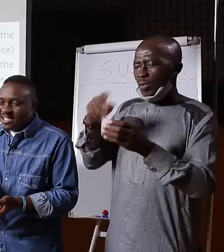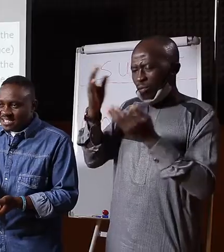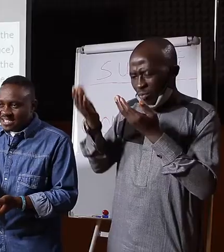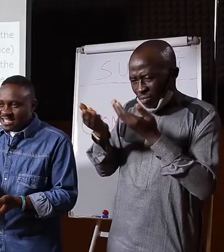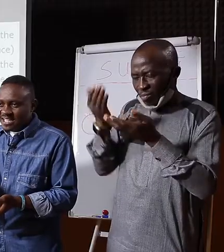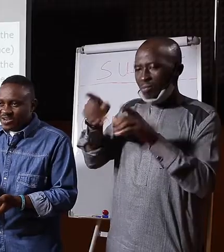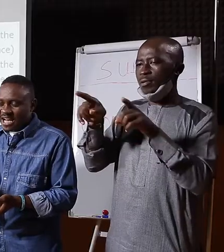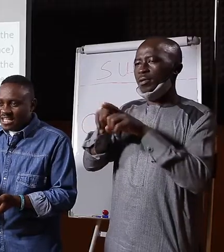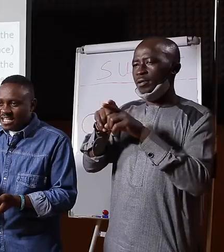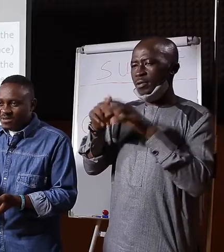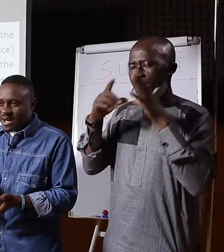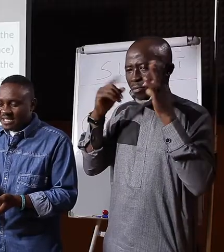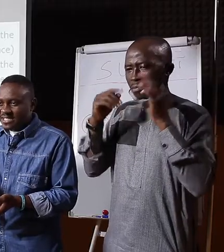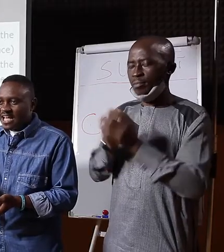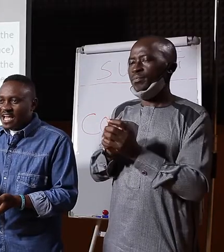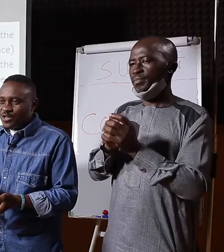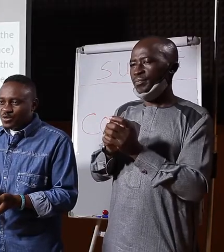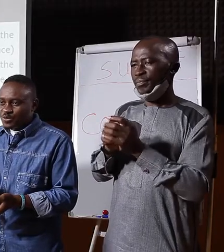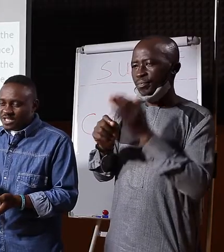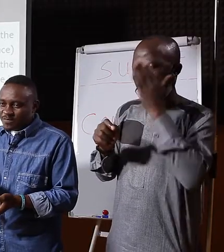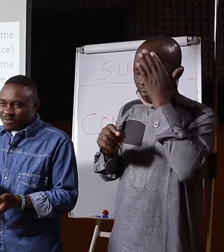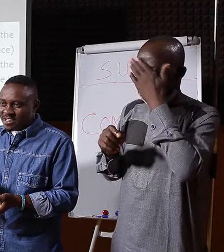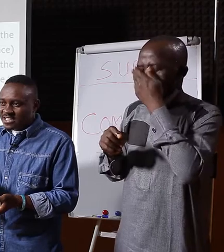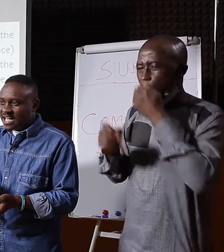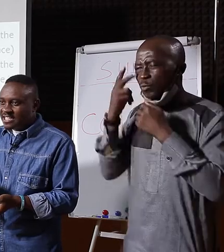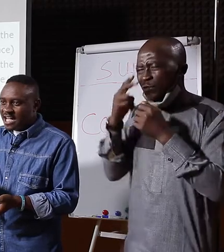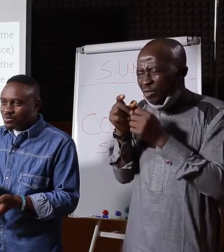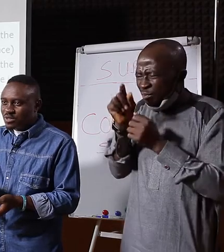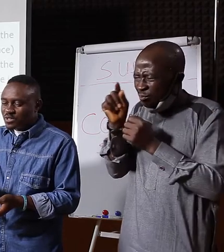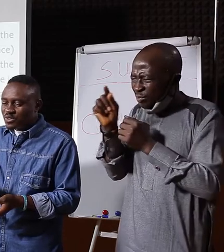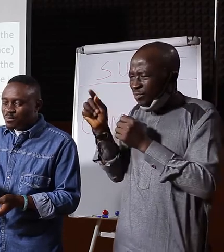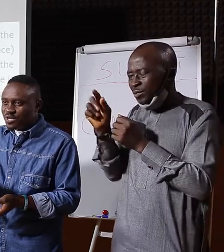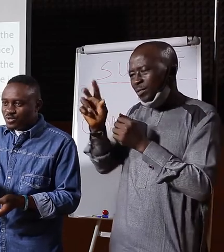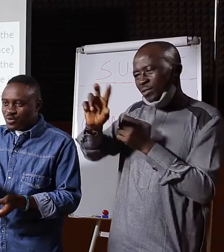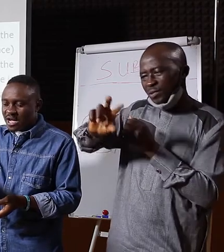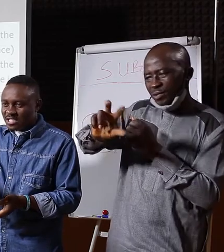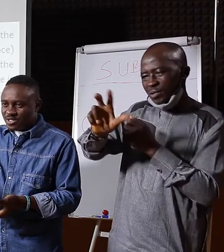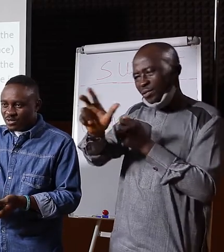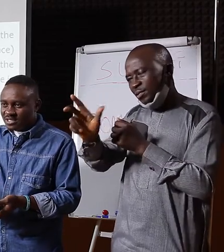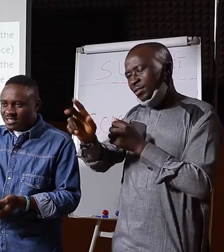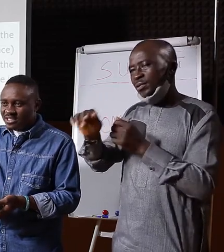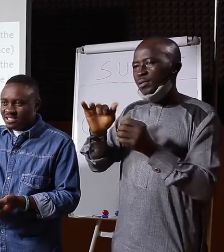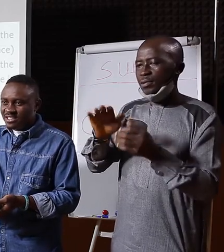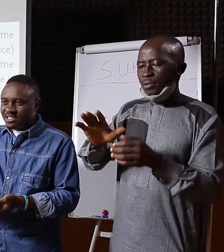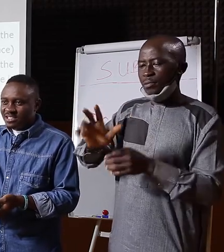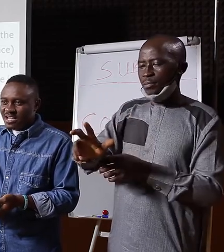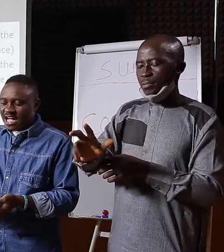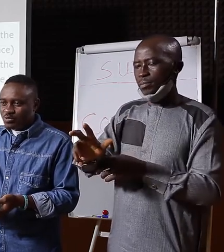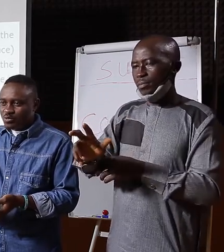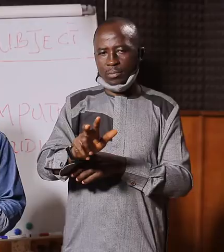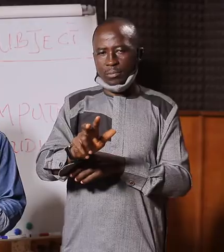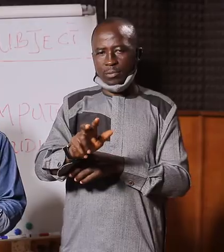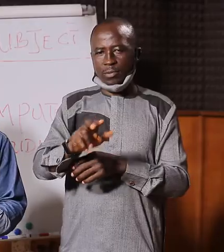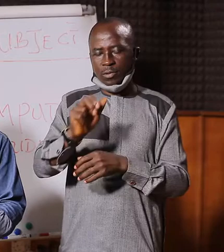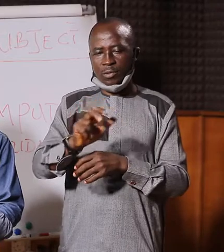a mice. Or like the mice. You see it very tiny, and you could actually place your hands on, and